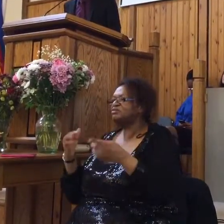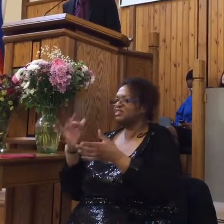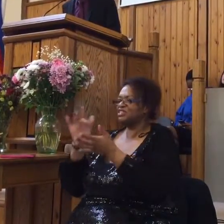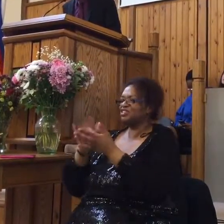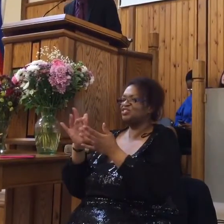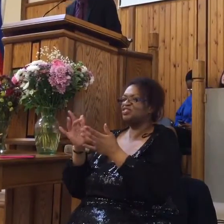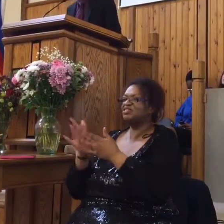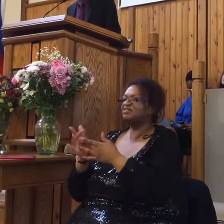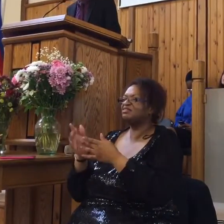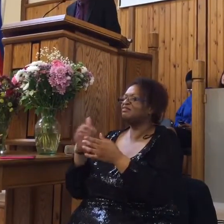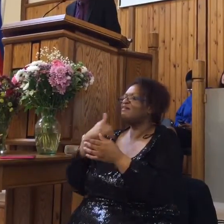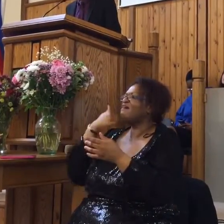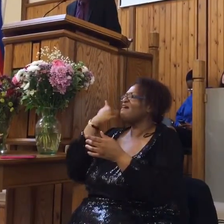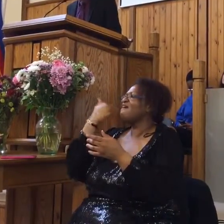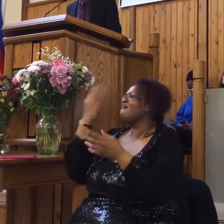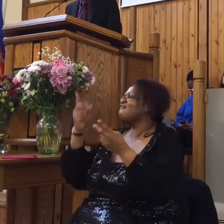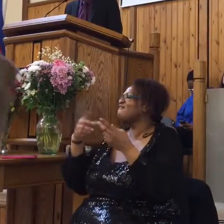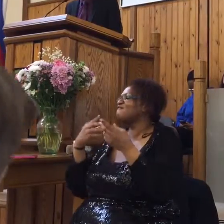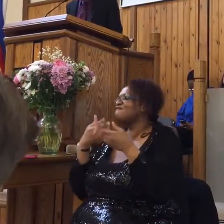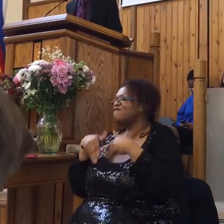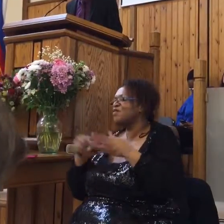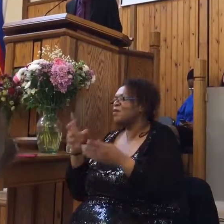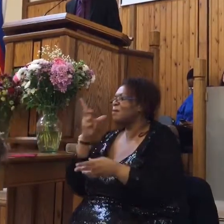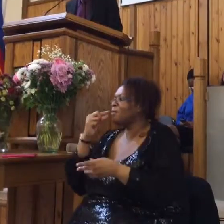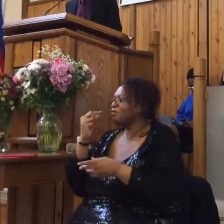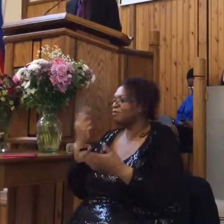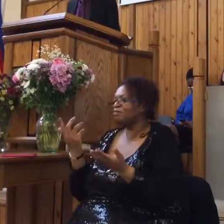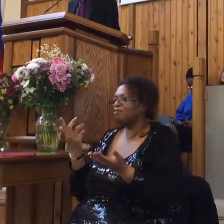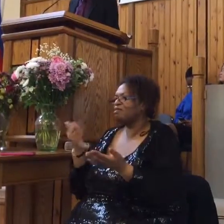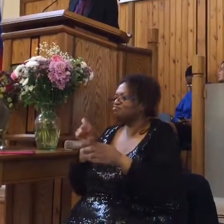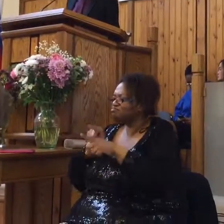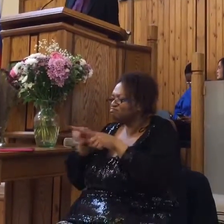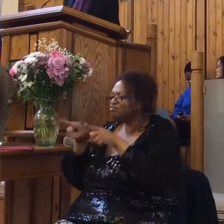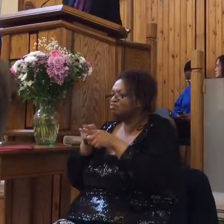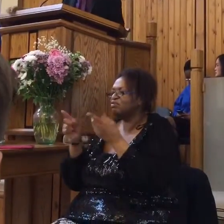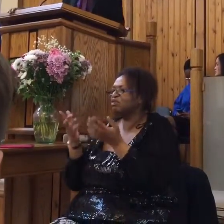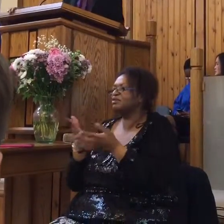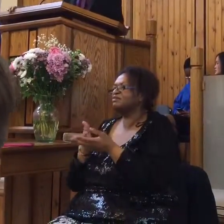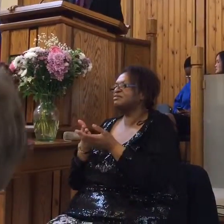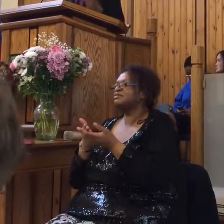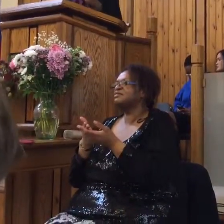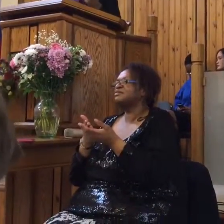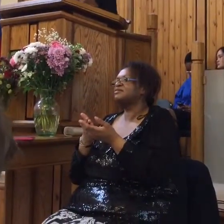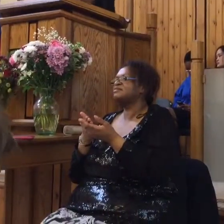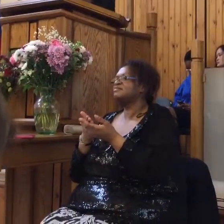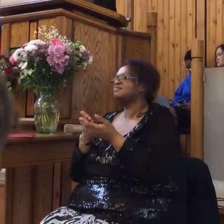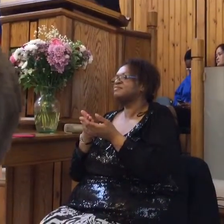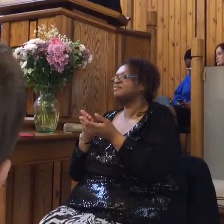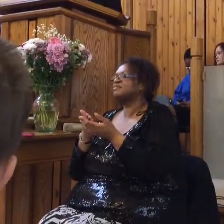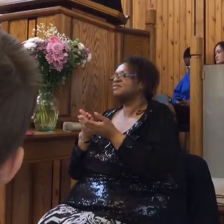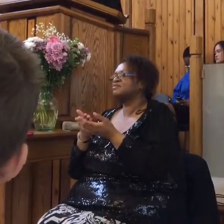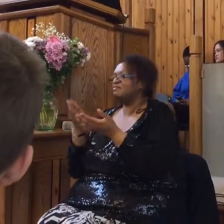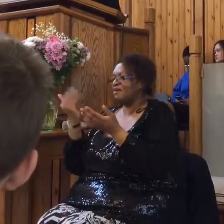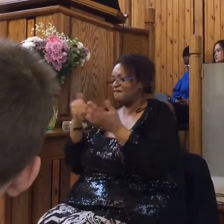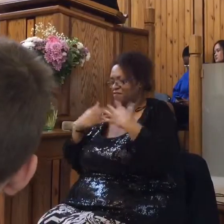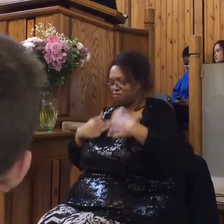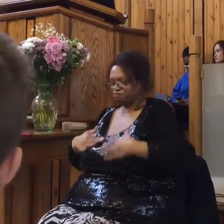Witness for Jesus in every way that you can, according to his will. Like we were saying before, when you have good